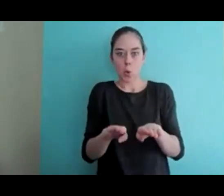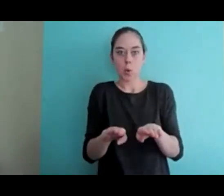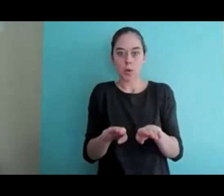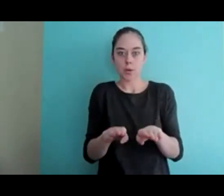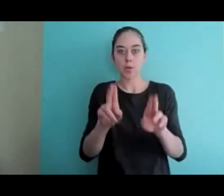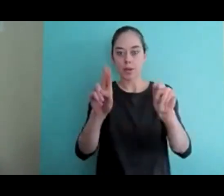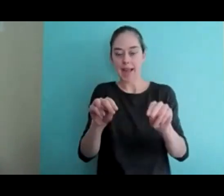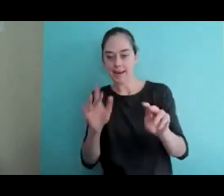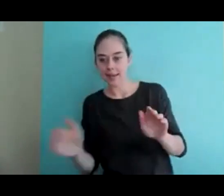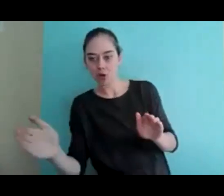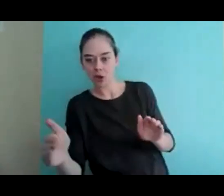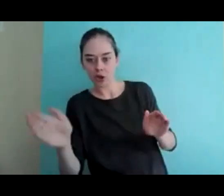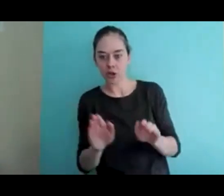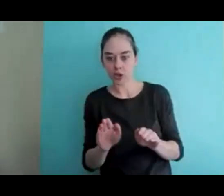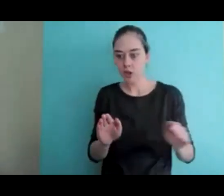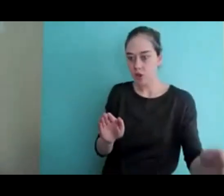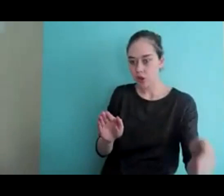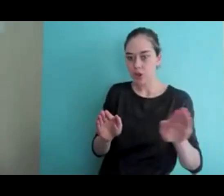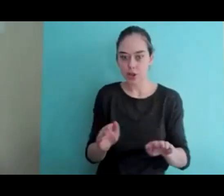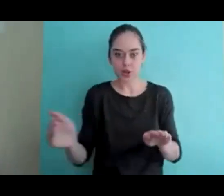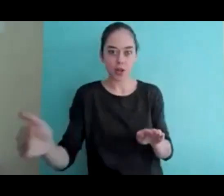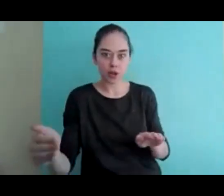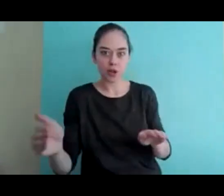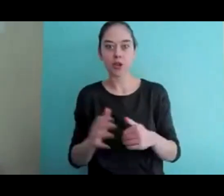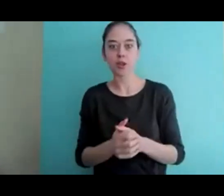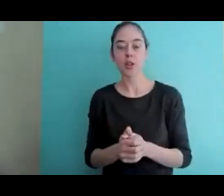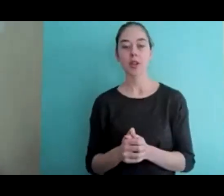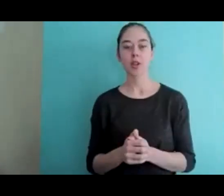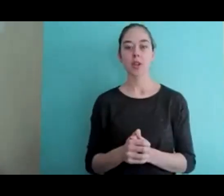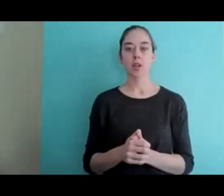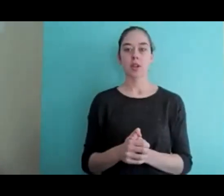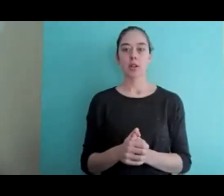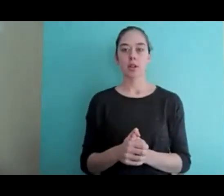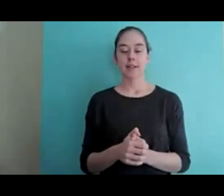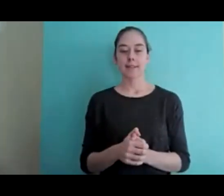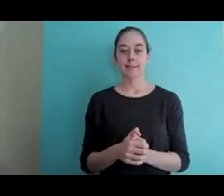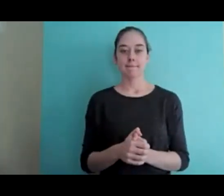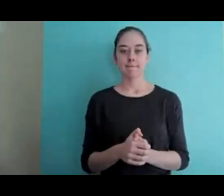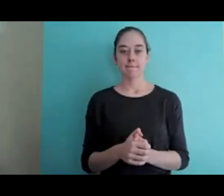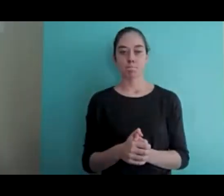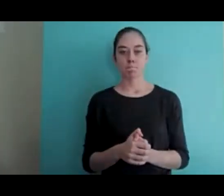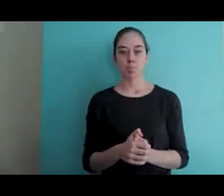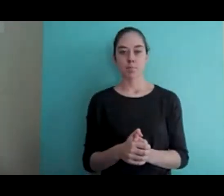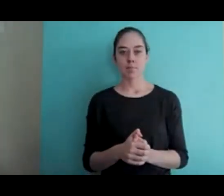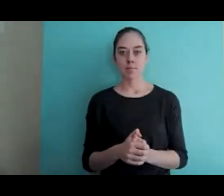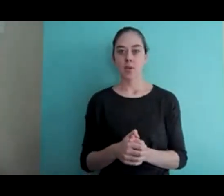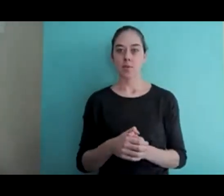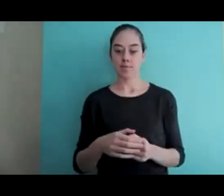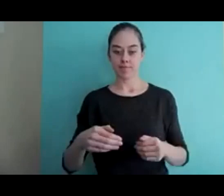heel and get a nice crunch. Crunch and feeling across your stomach,